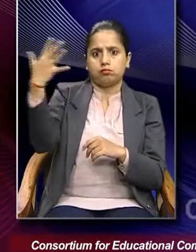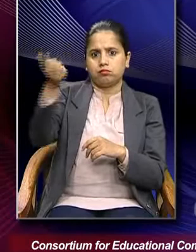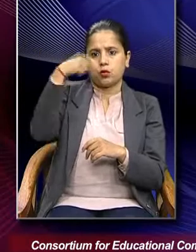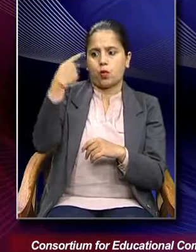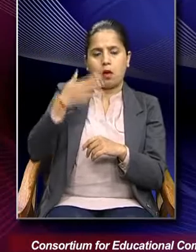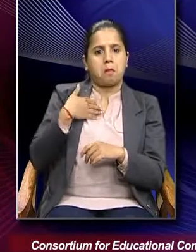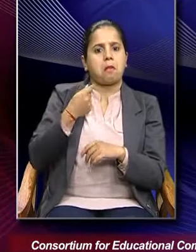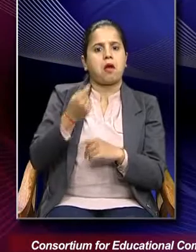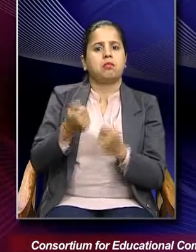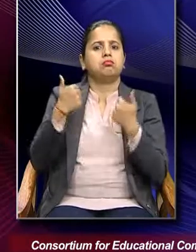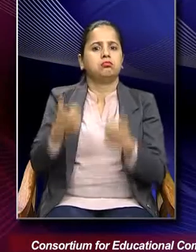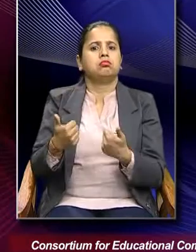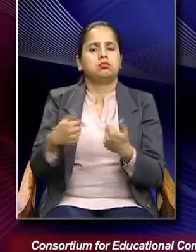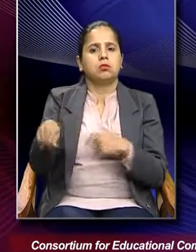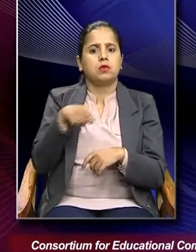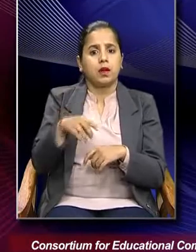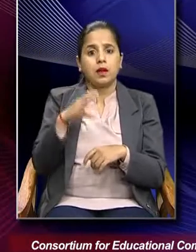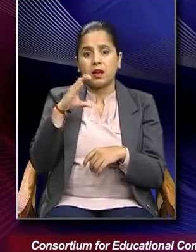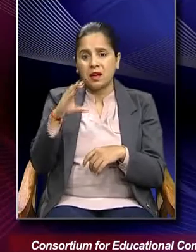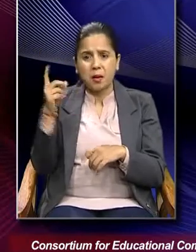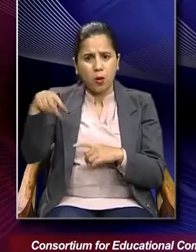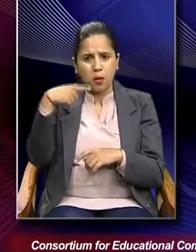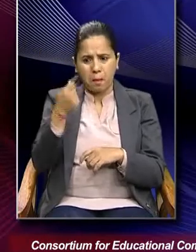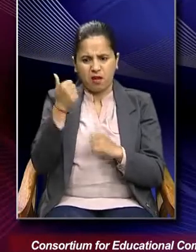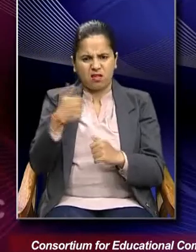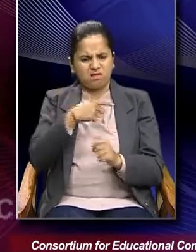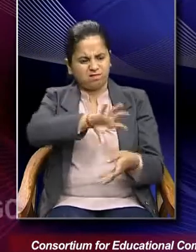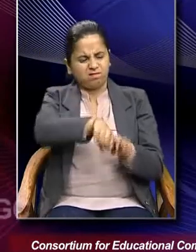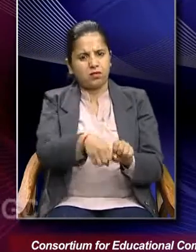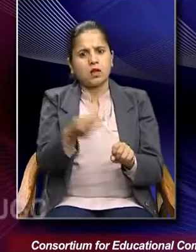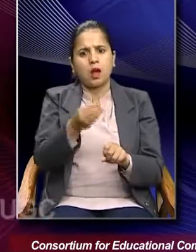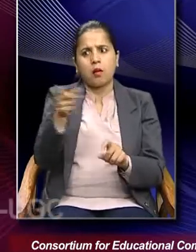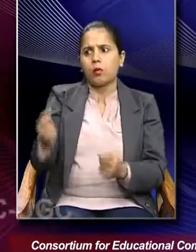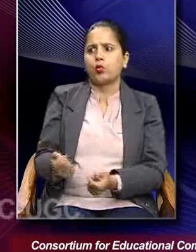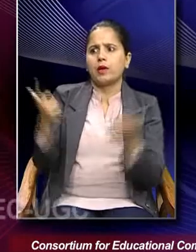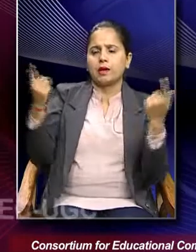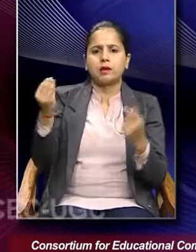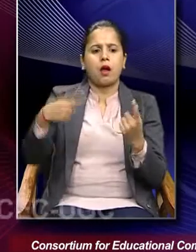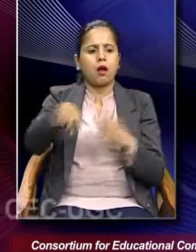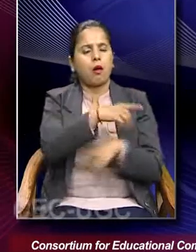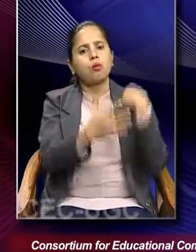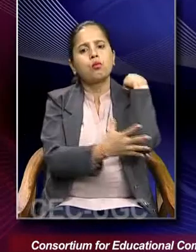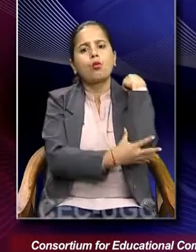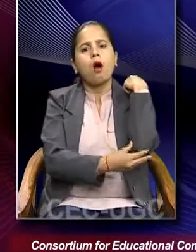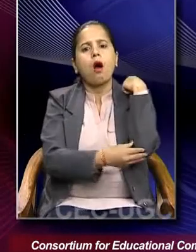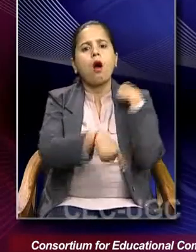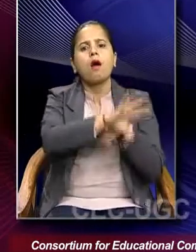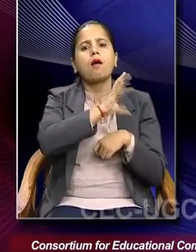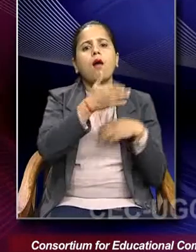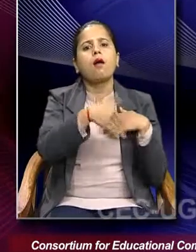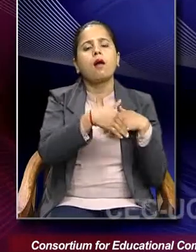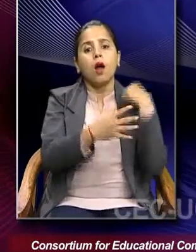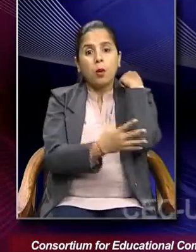that it is because of the capitalist exploitation that some countries are rich and some countries are poor, and the